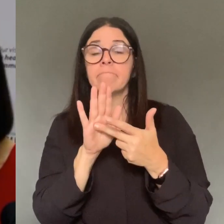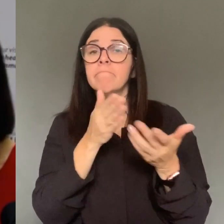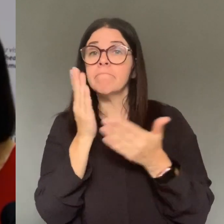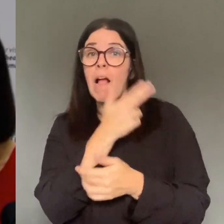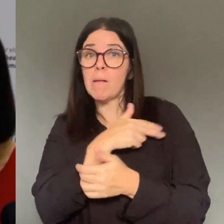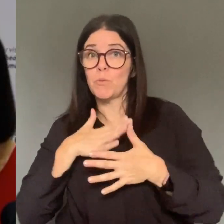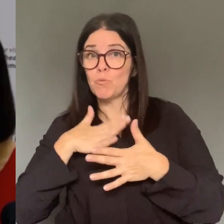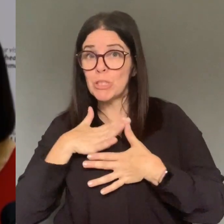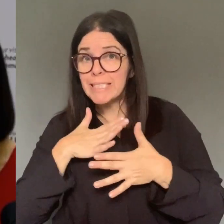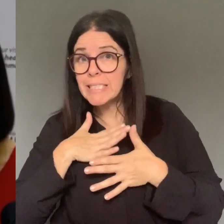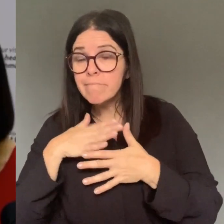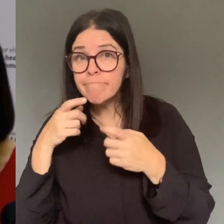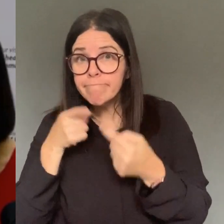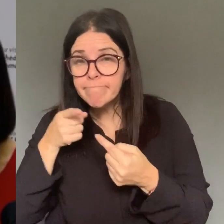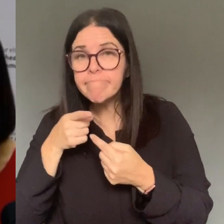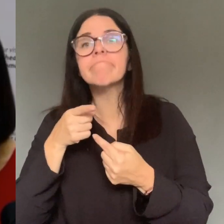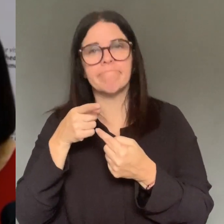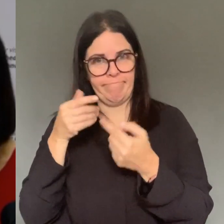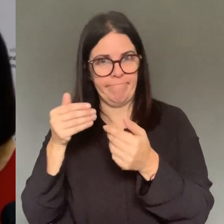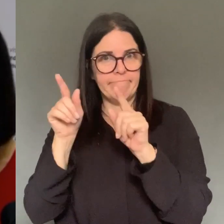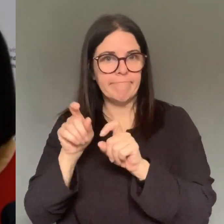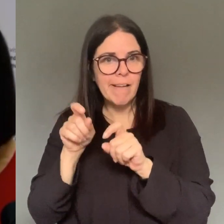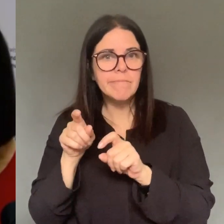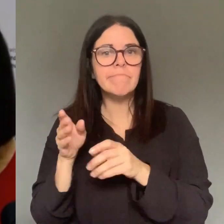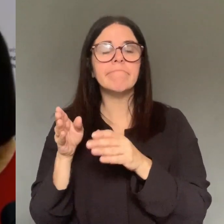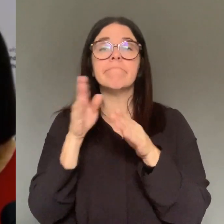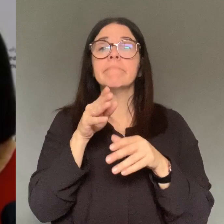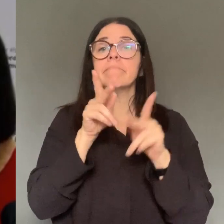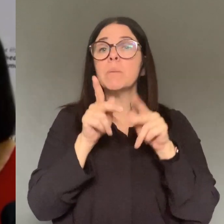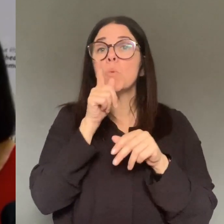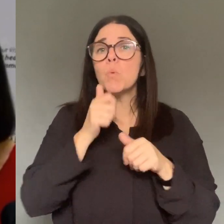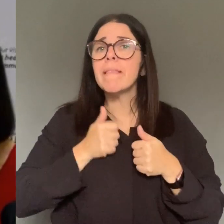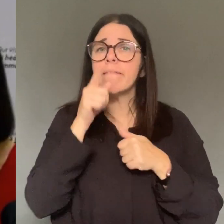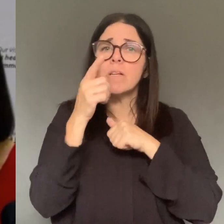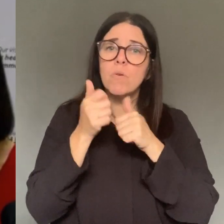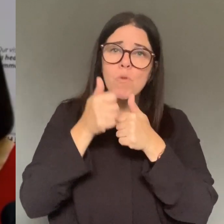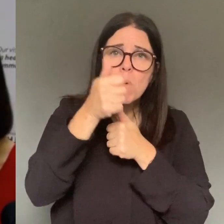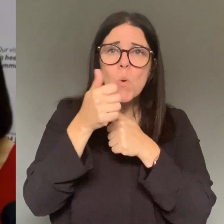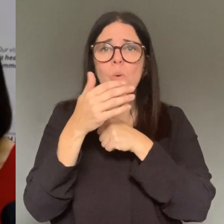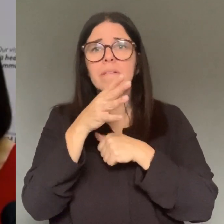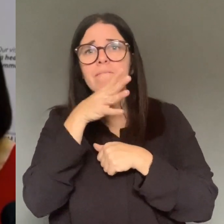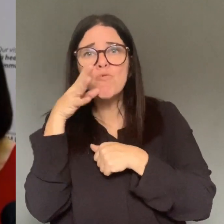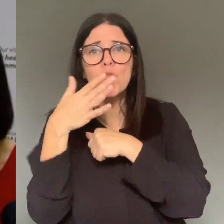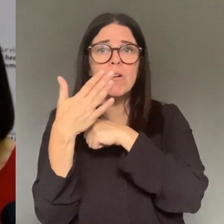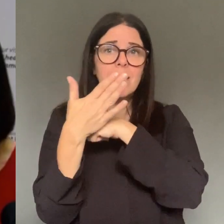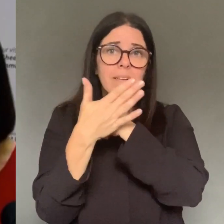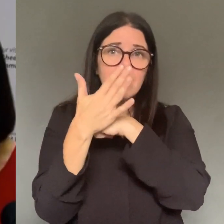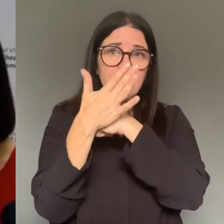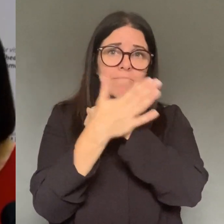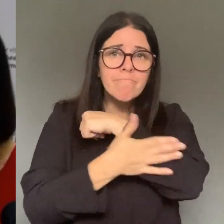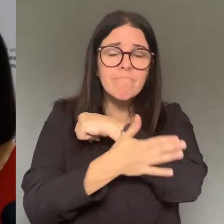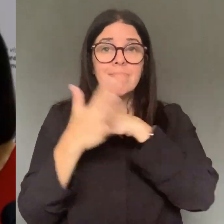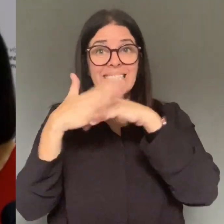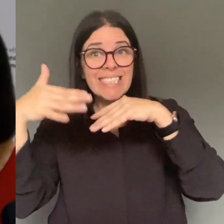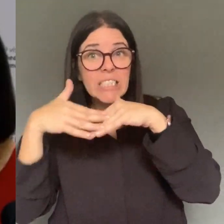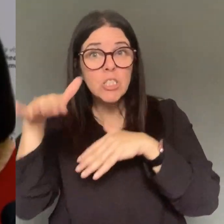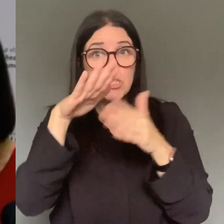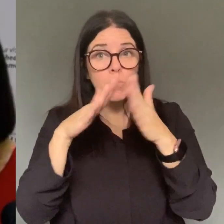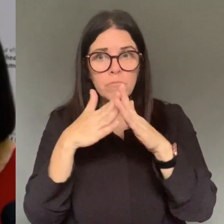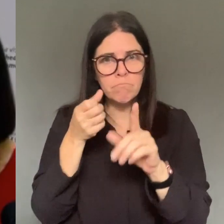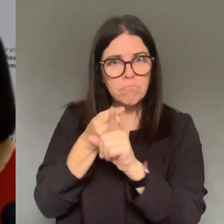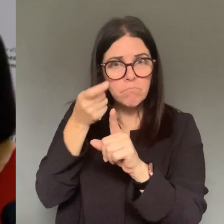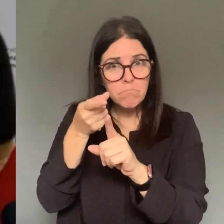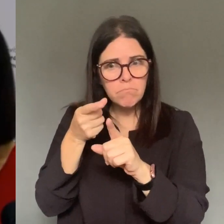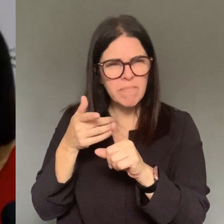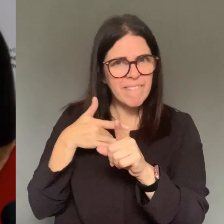isolated rural and Indigenous communities, symptomatic travelers identified at a point of entry to Canada, and symptomatic first